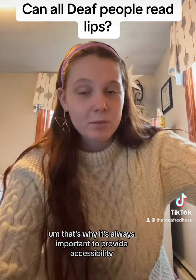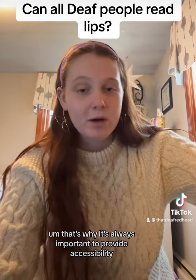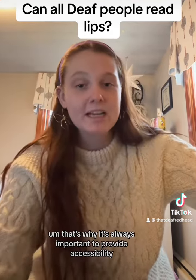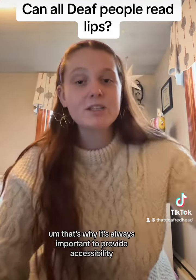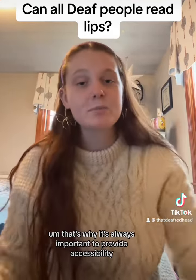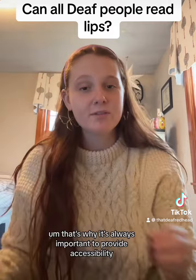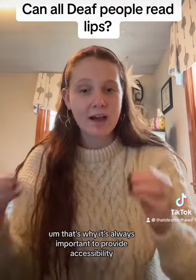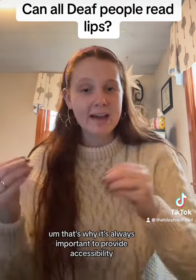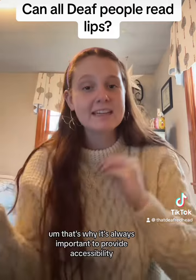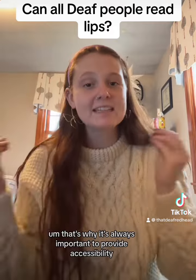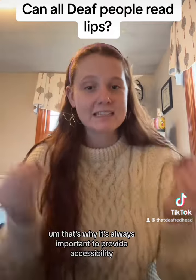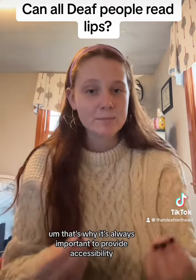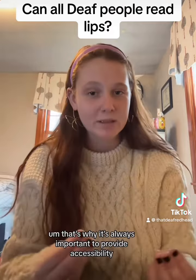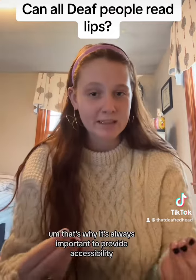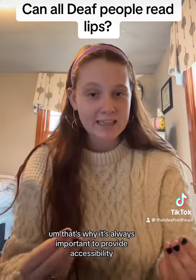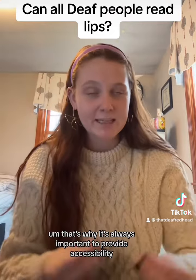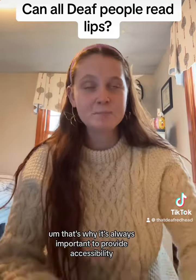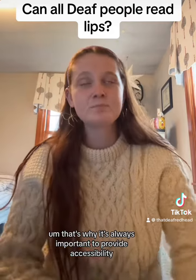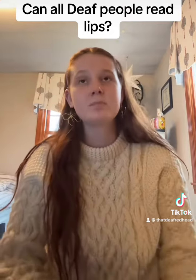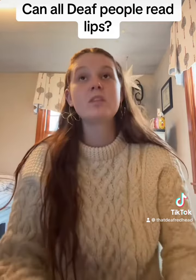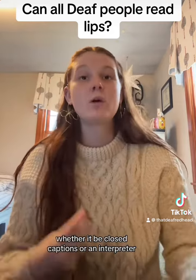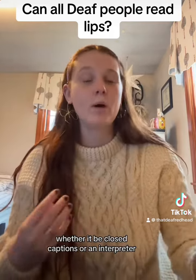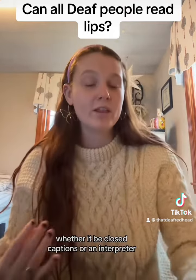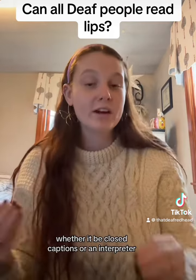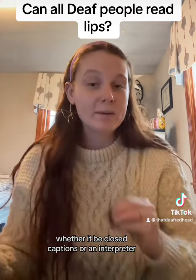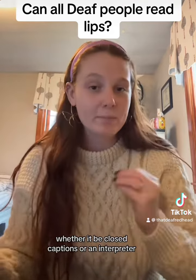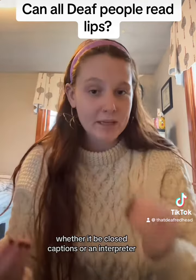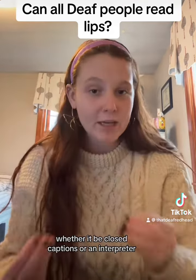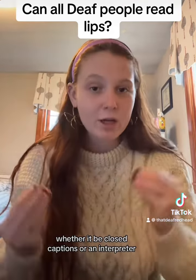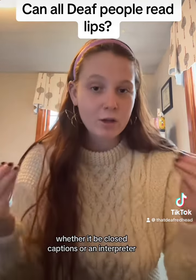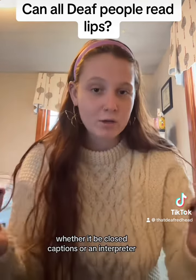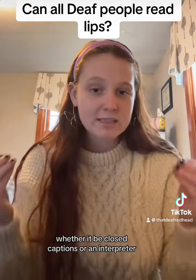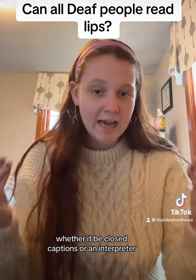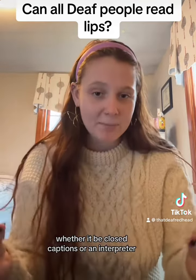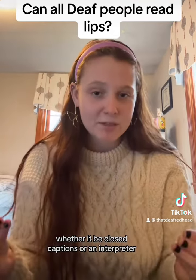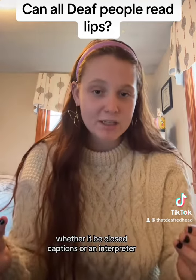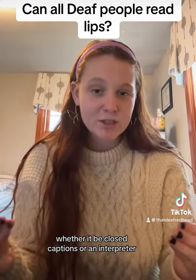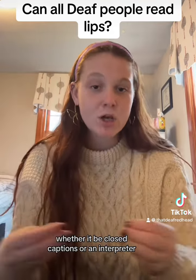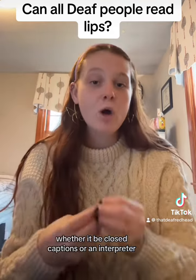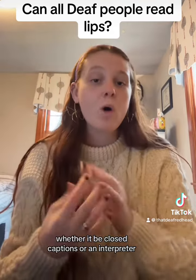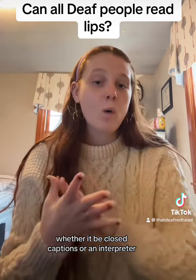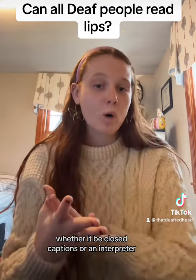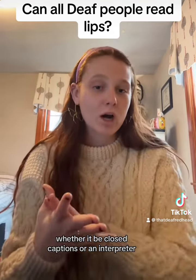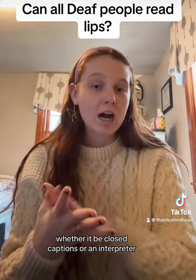important to provide accessibility, whether it be closed captions or an